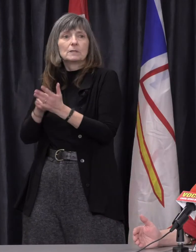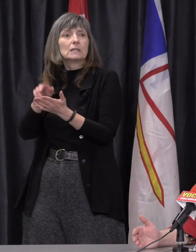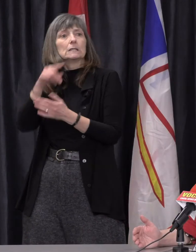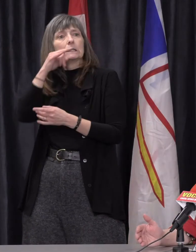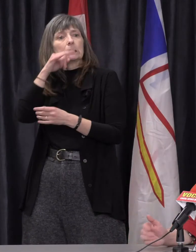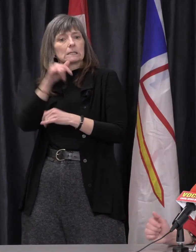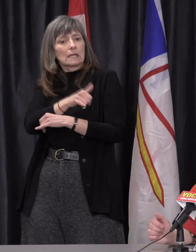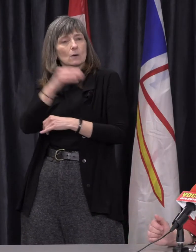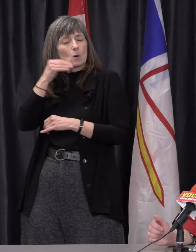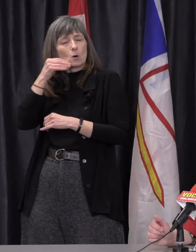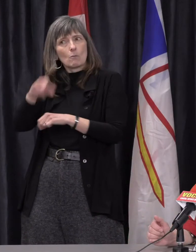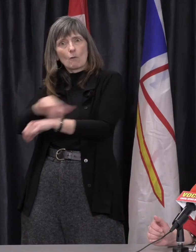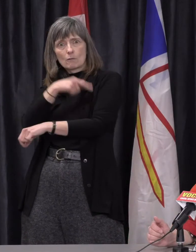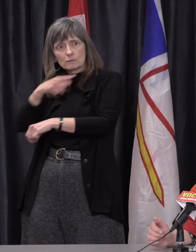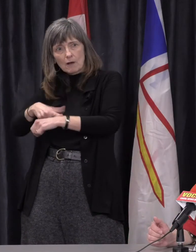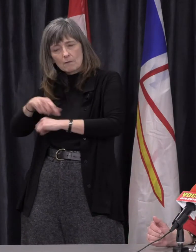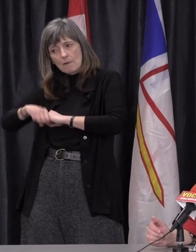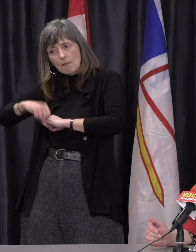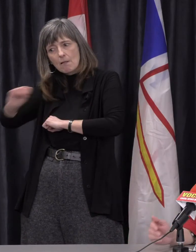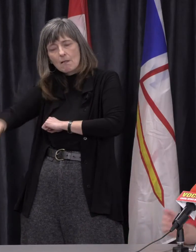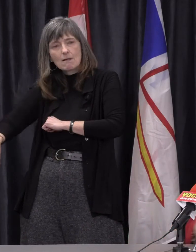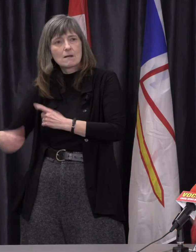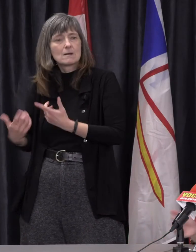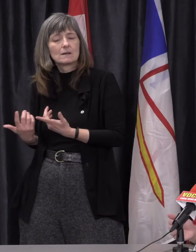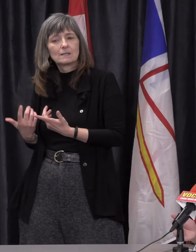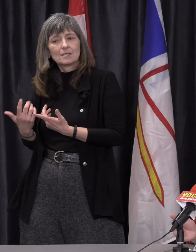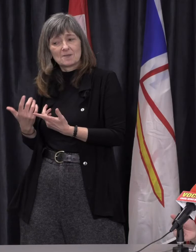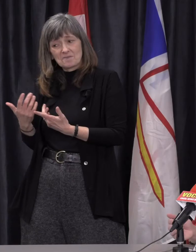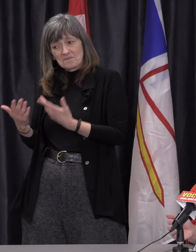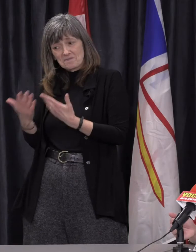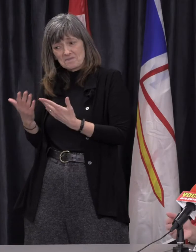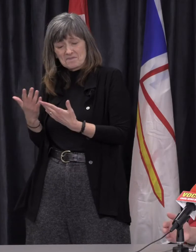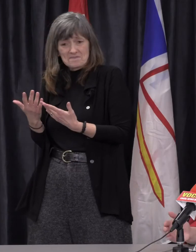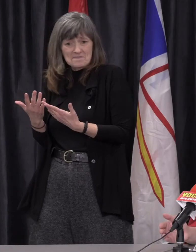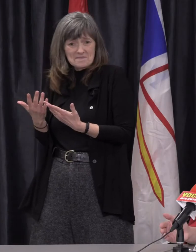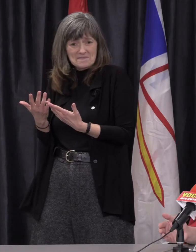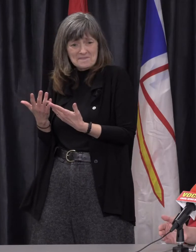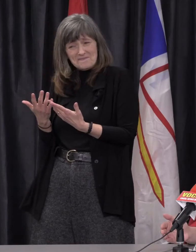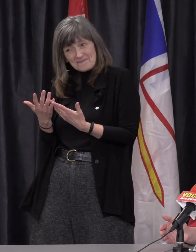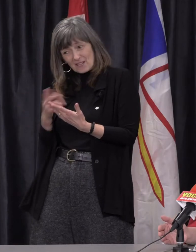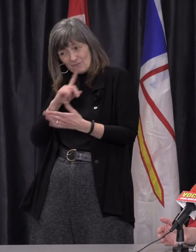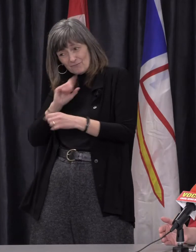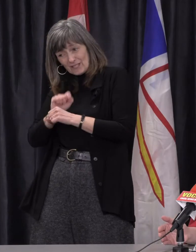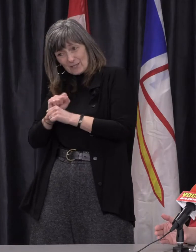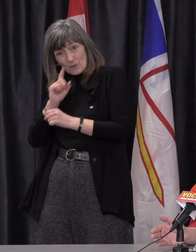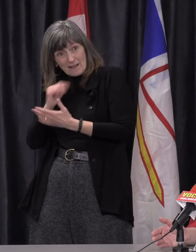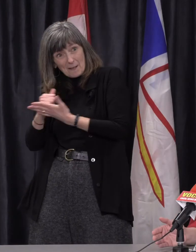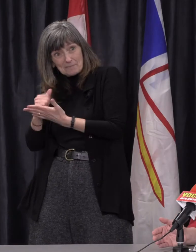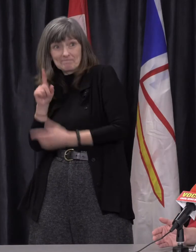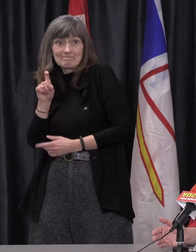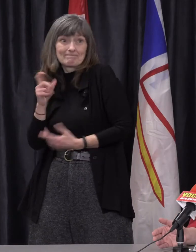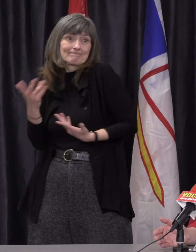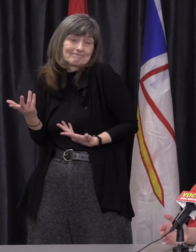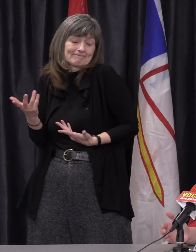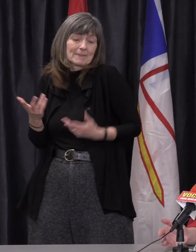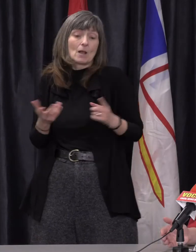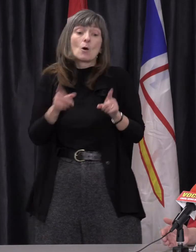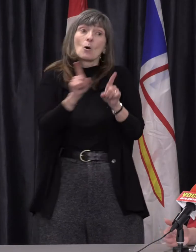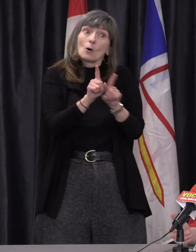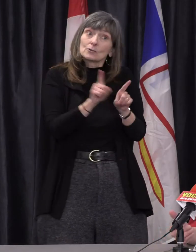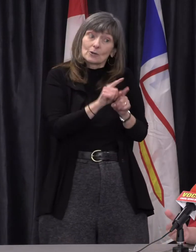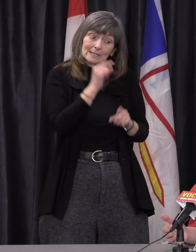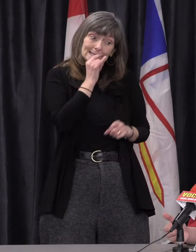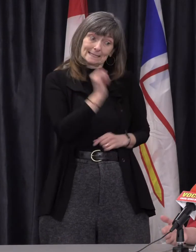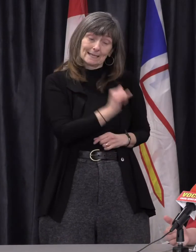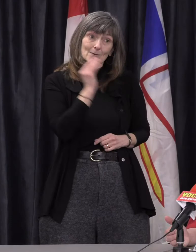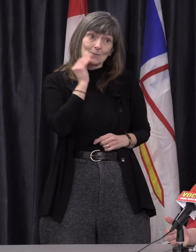period of time, and it may not have the full intended response. The other thing about keeping children out of schools that you have to